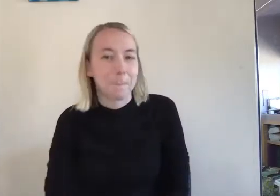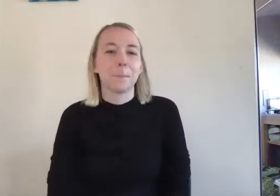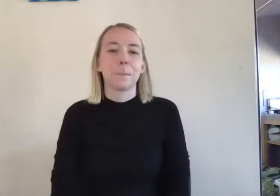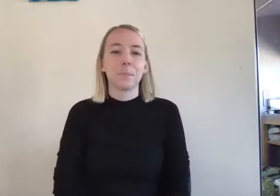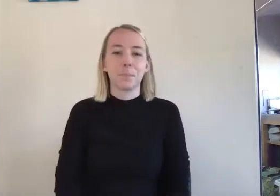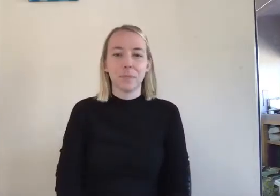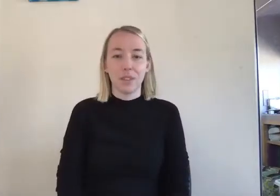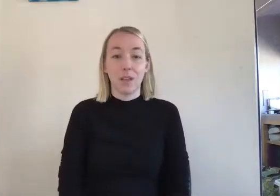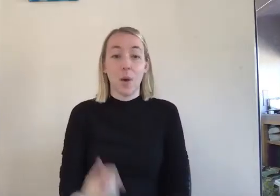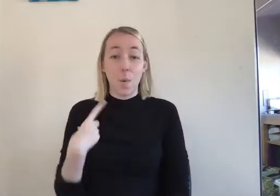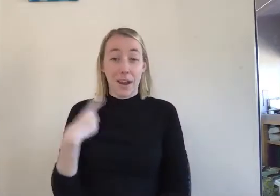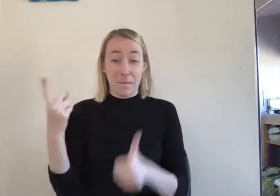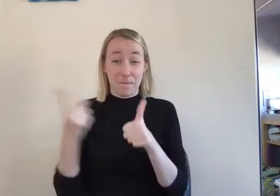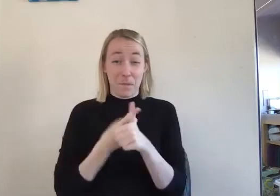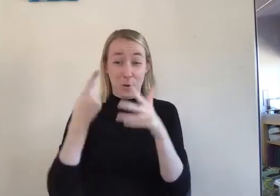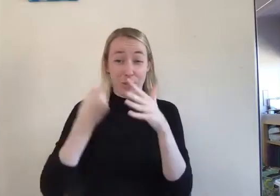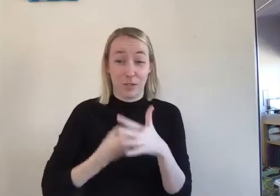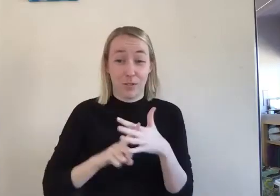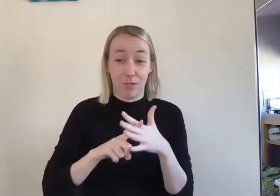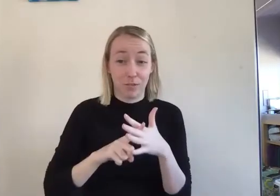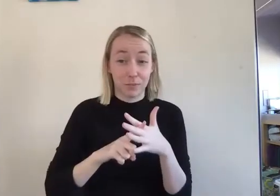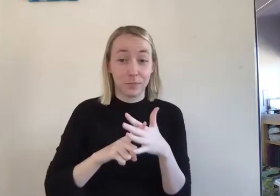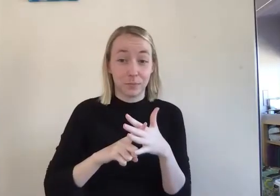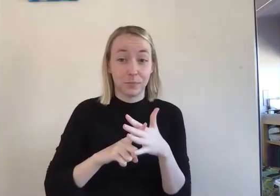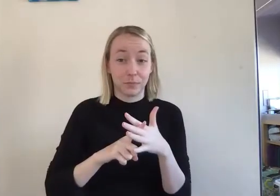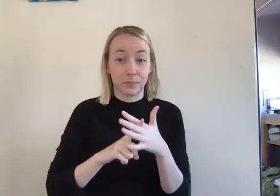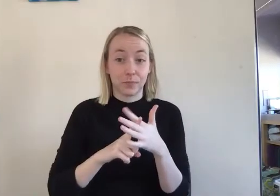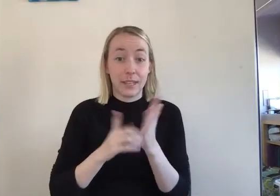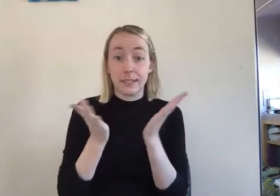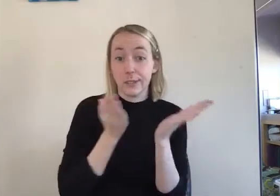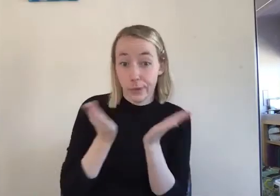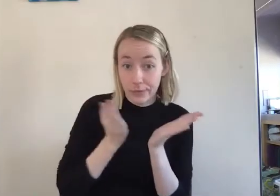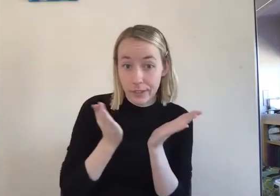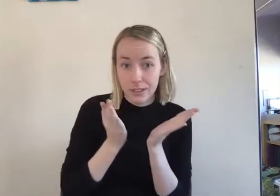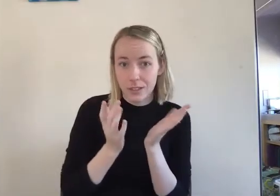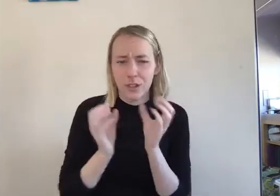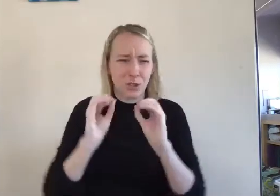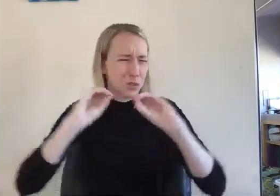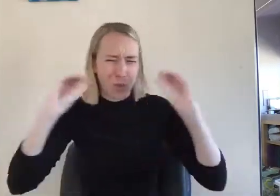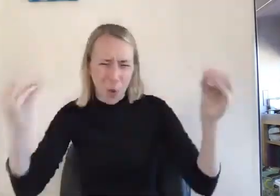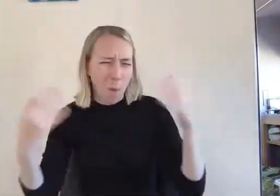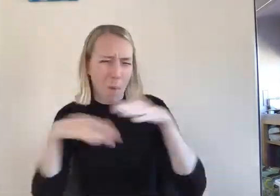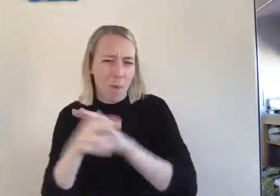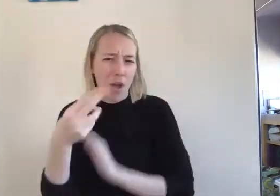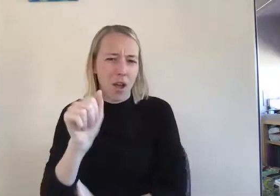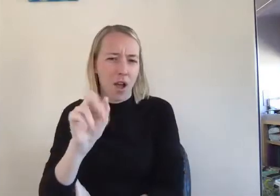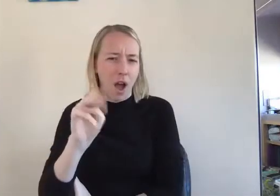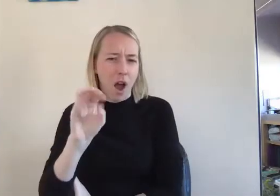because when I first started in doing service beyond the group level, there is no harmony. I was getting